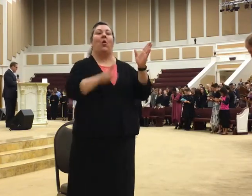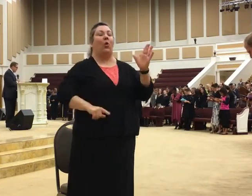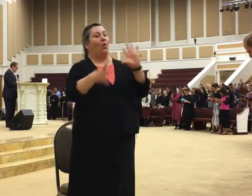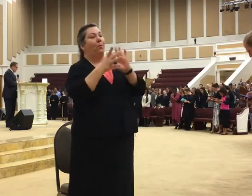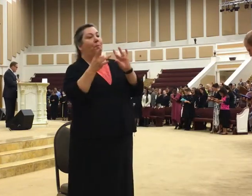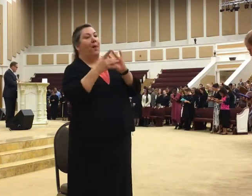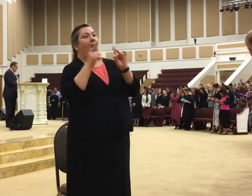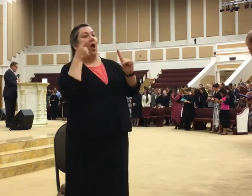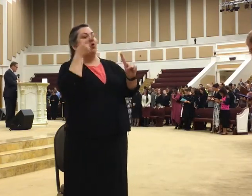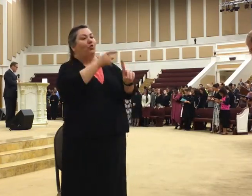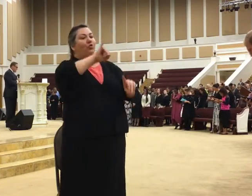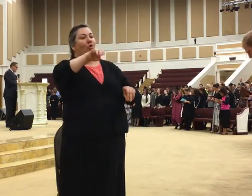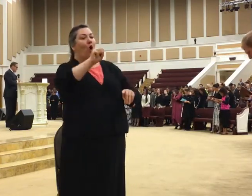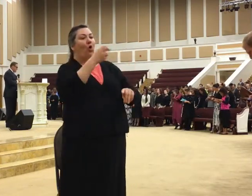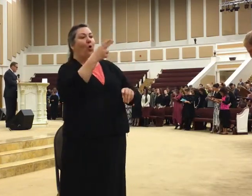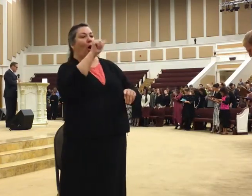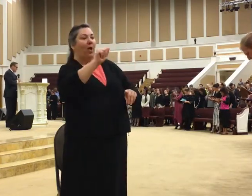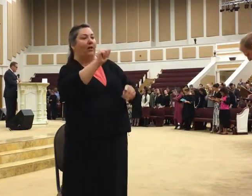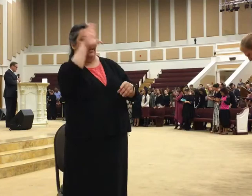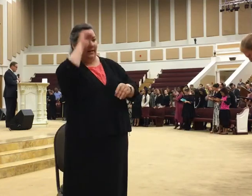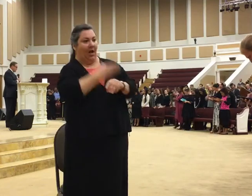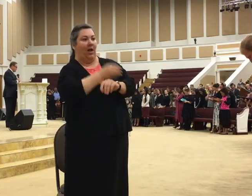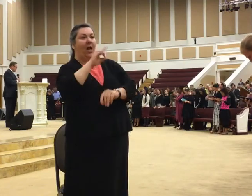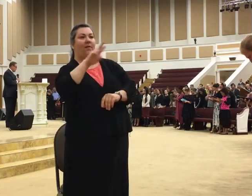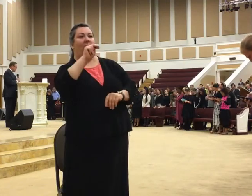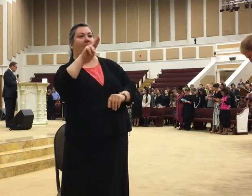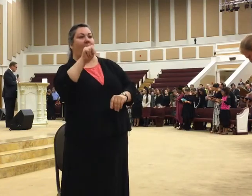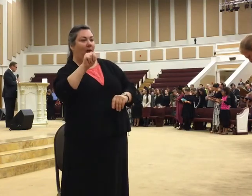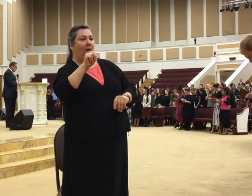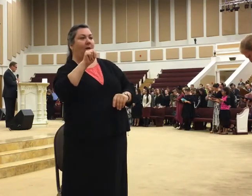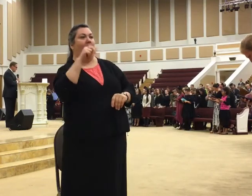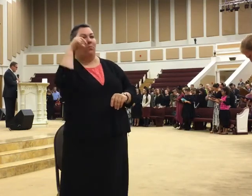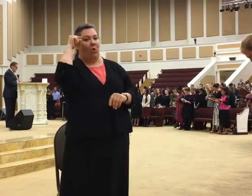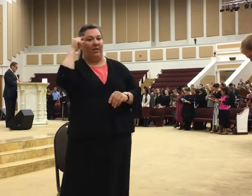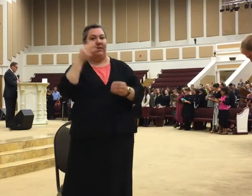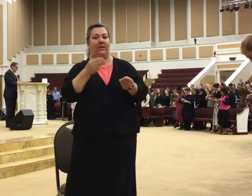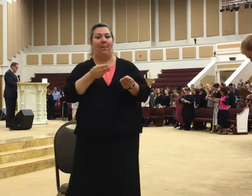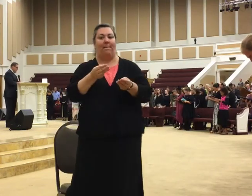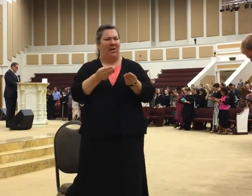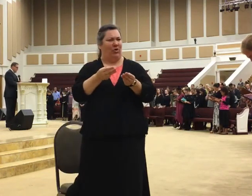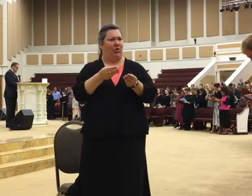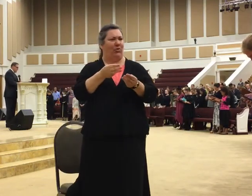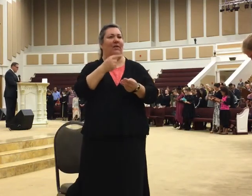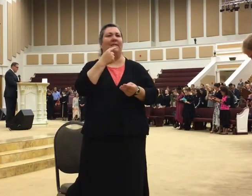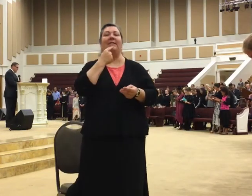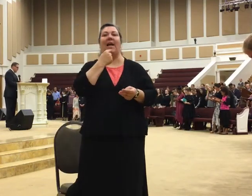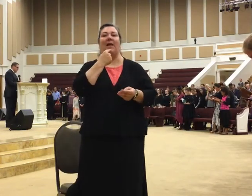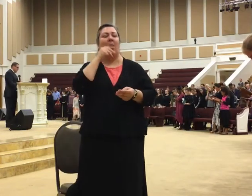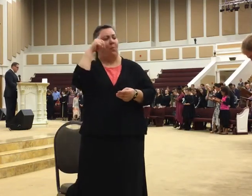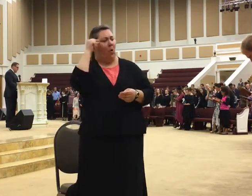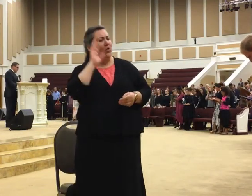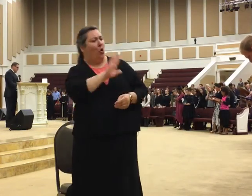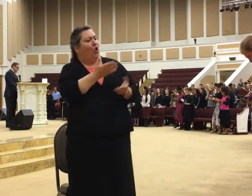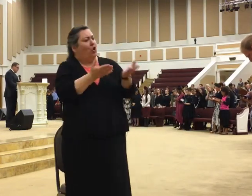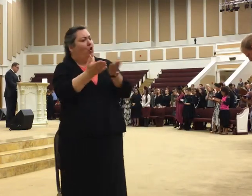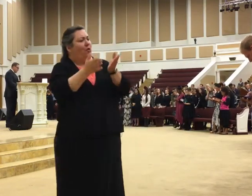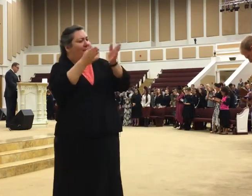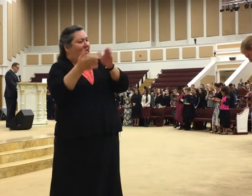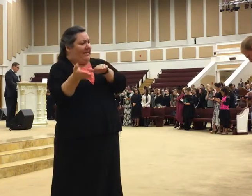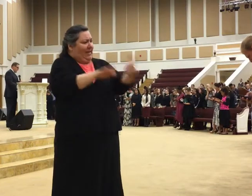unto Joshua, the son of Nun, Moses' minister, saying, Moses, my servant, is dead.